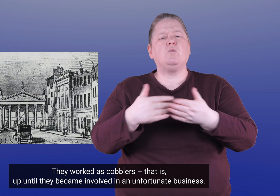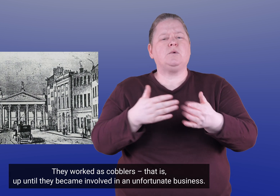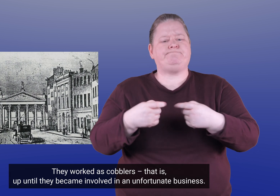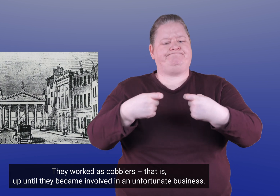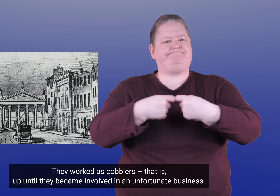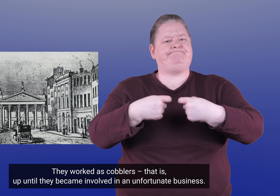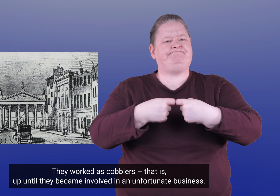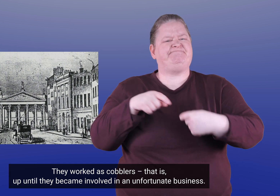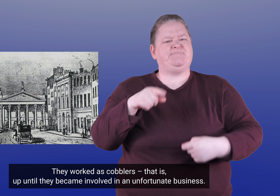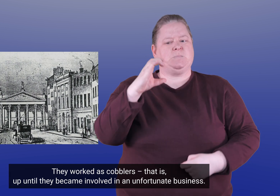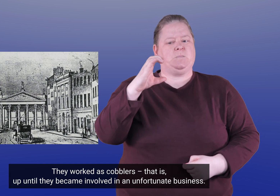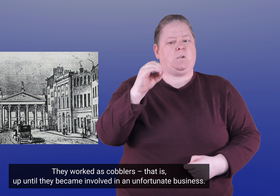They worked as cobblers.